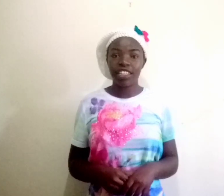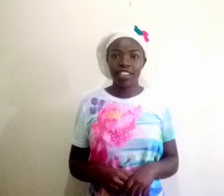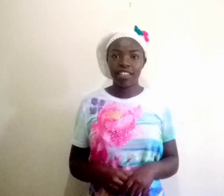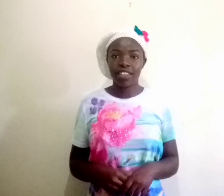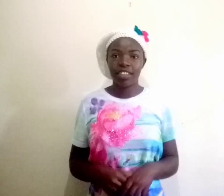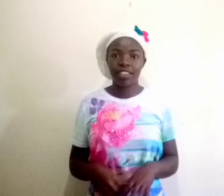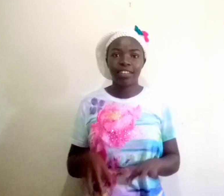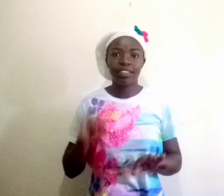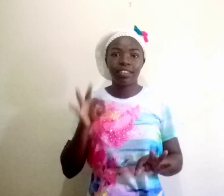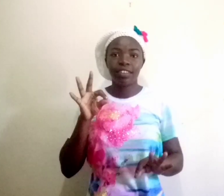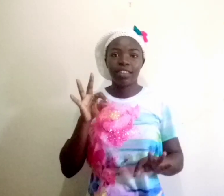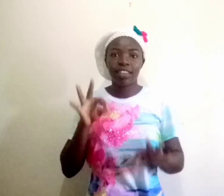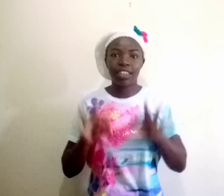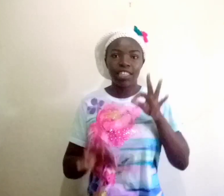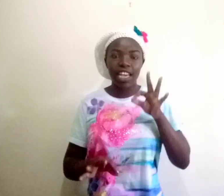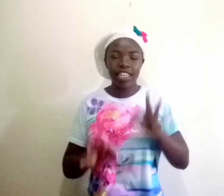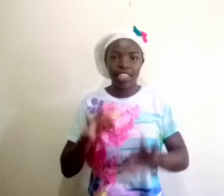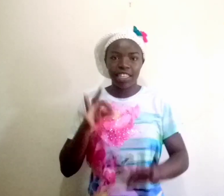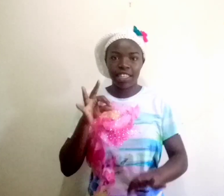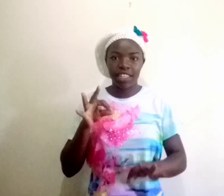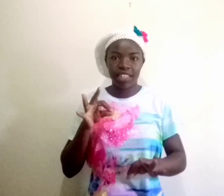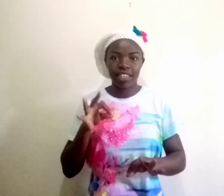Judges, Judges,